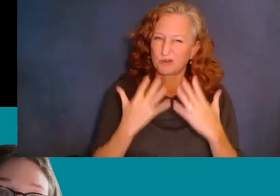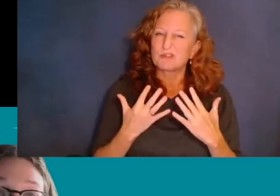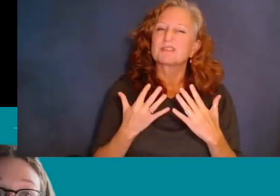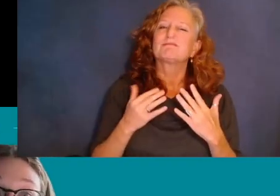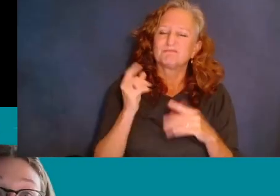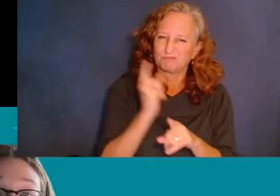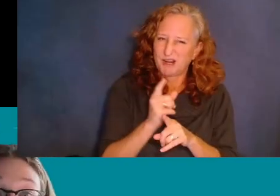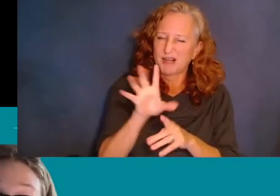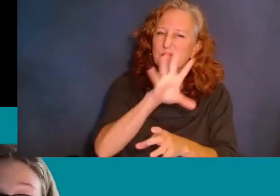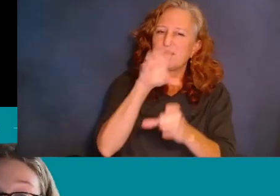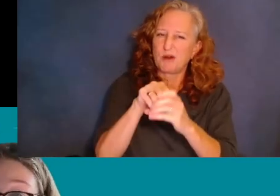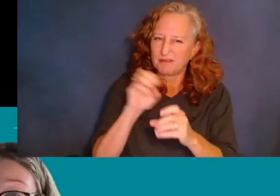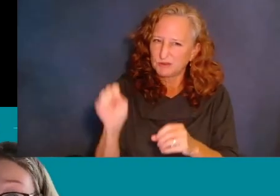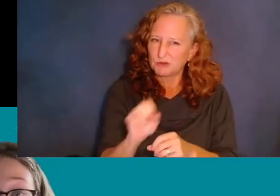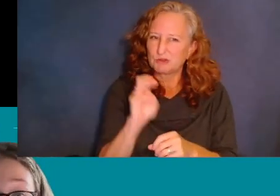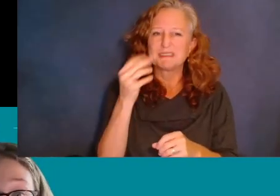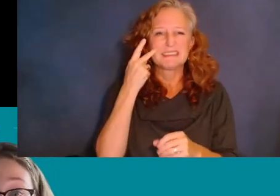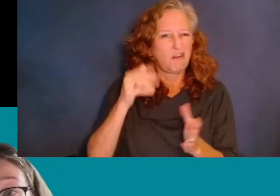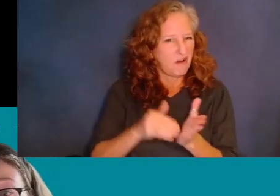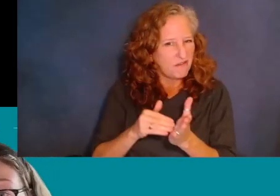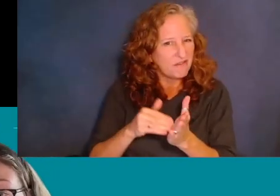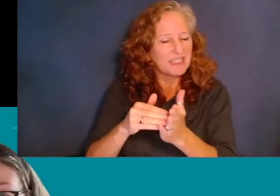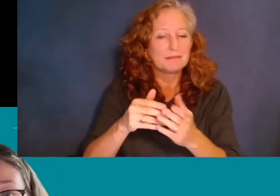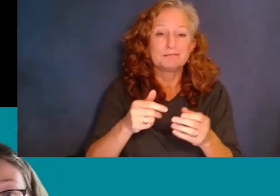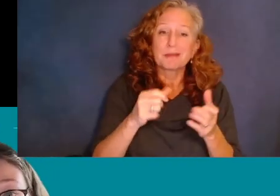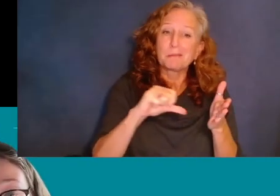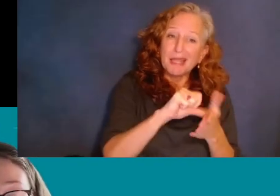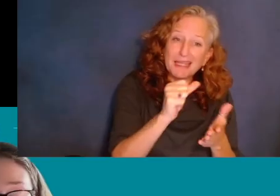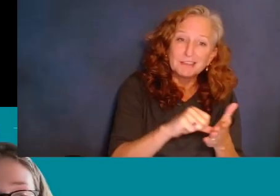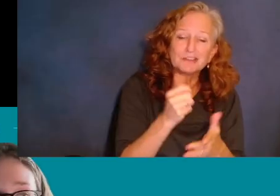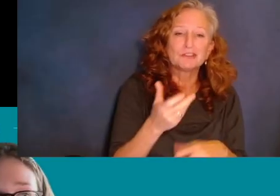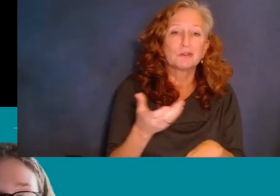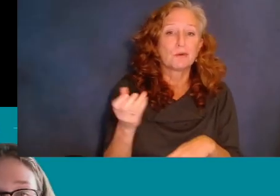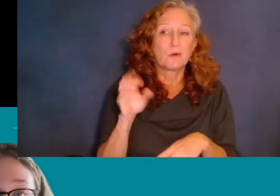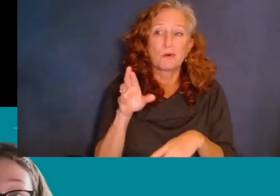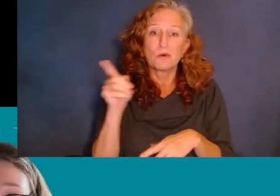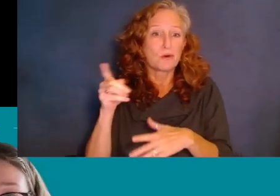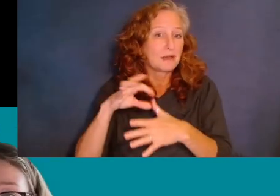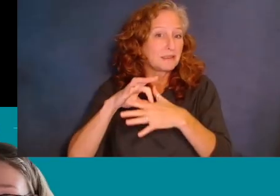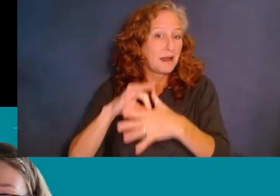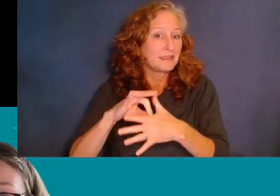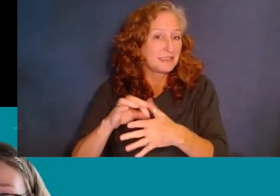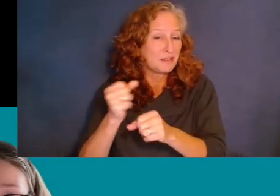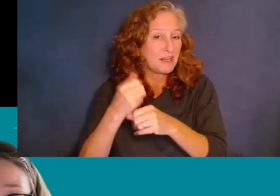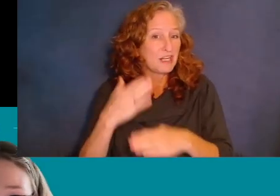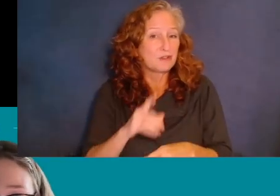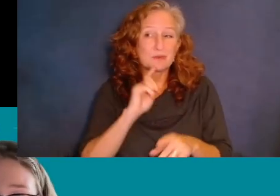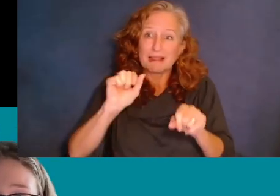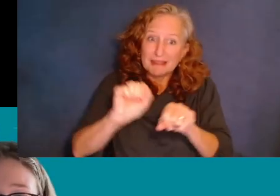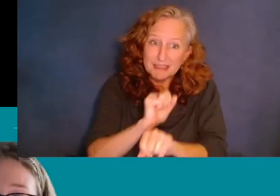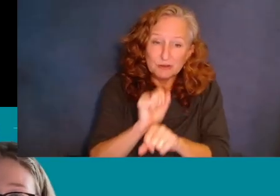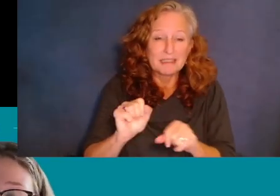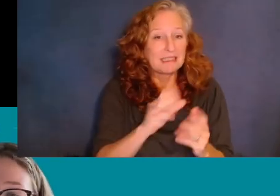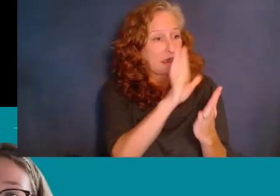and content creators will quite literally copy paste someone else's content and pose it as their own. So I'm sorry if that's happening to your business. I know